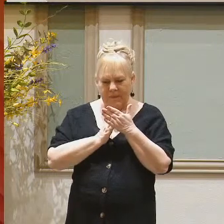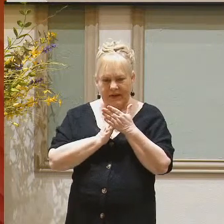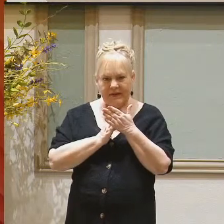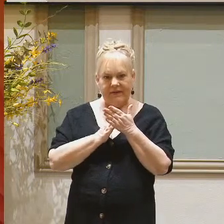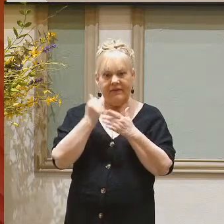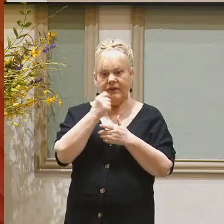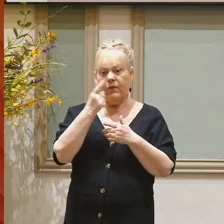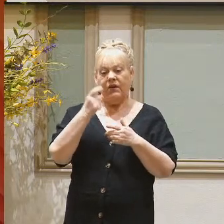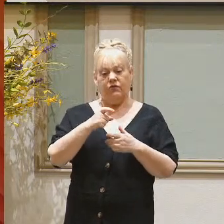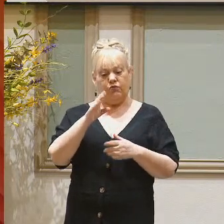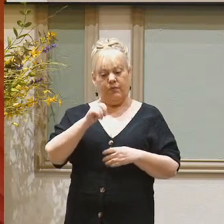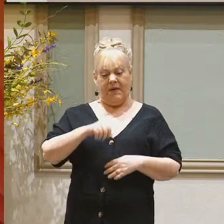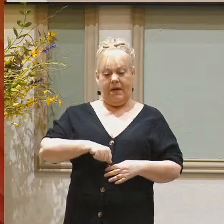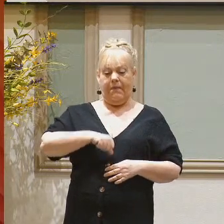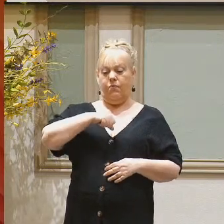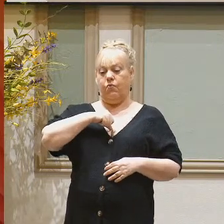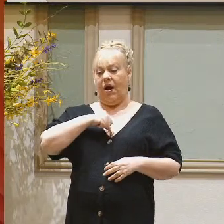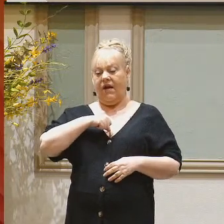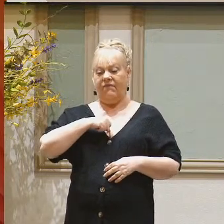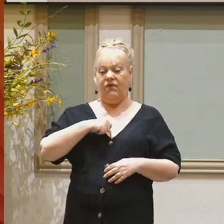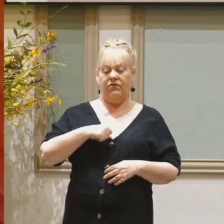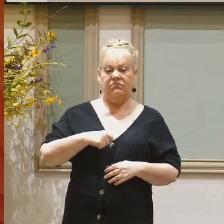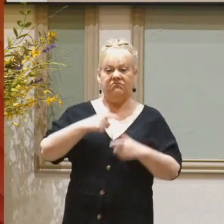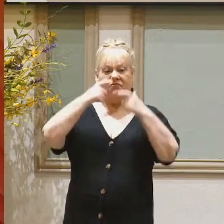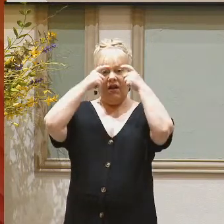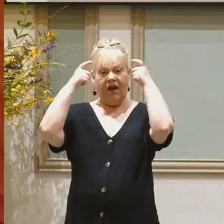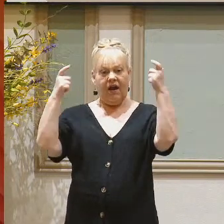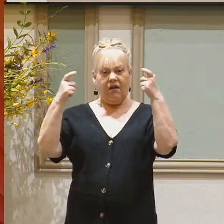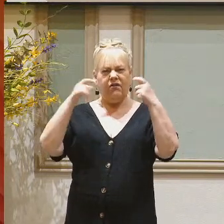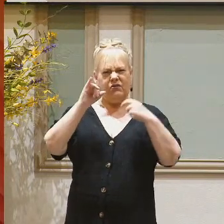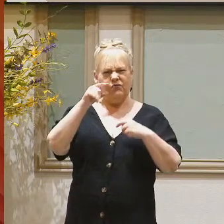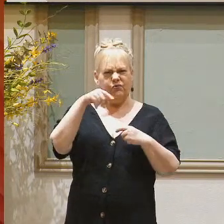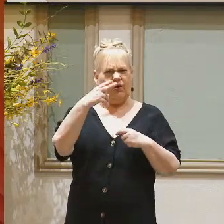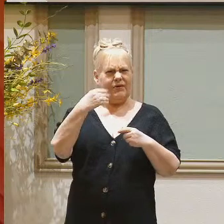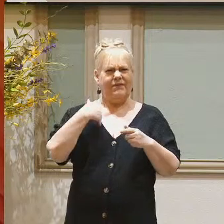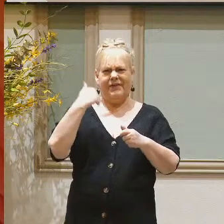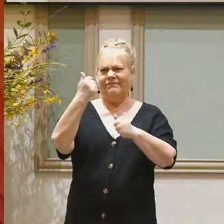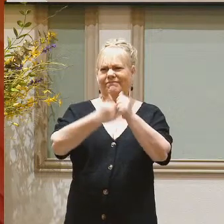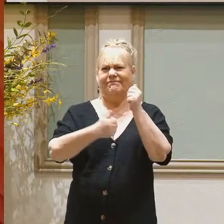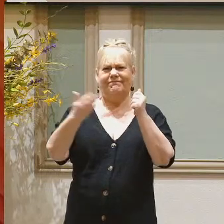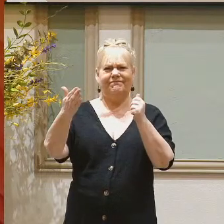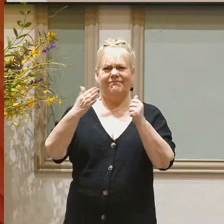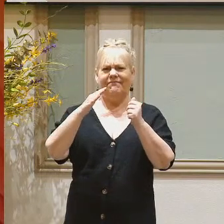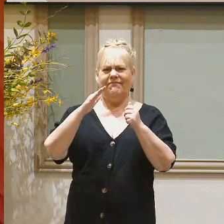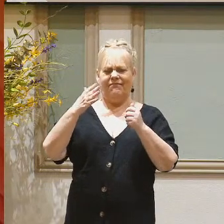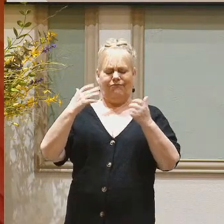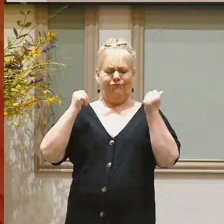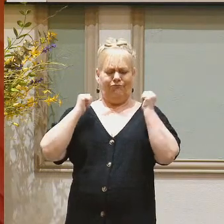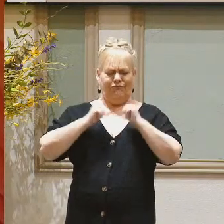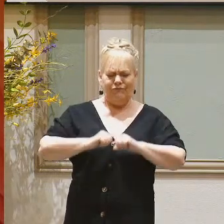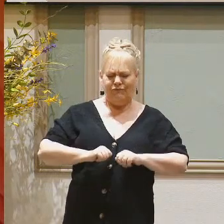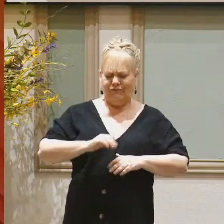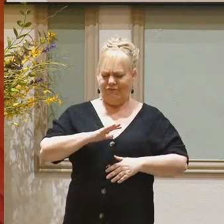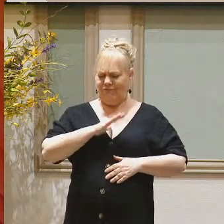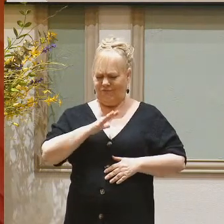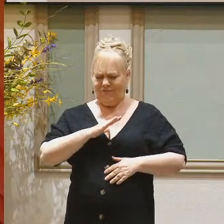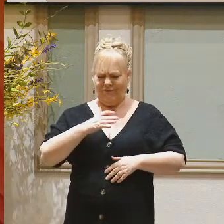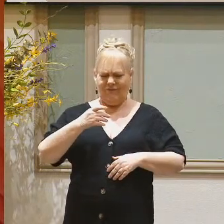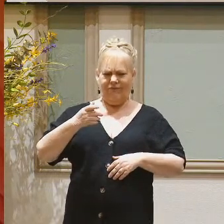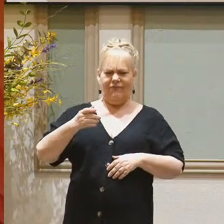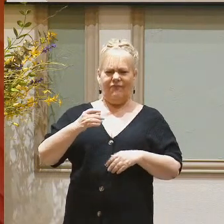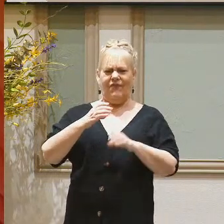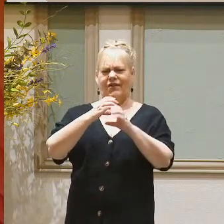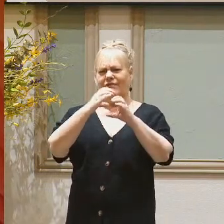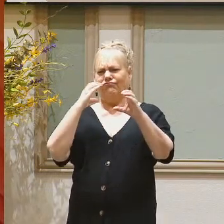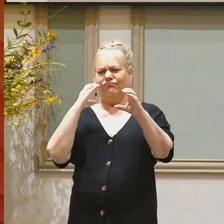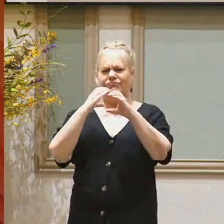to become prideful and arrogant, it's Joseph. I mean, he really does have it all. Wearing his Armani suit, his Mercedes-Benz, he's on the